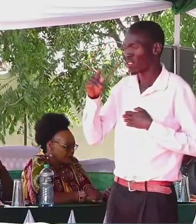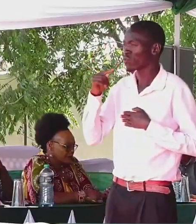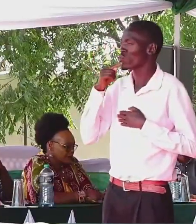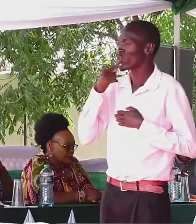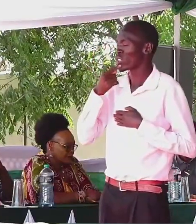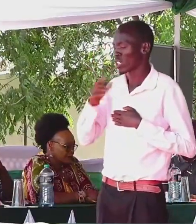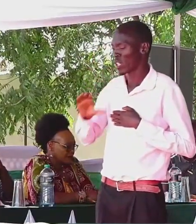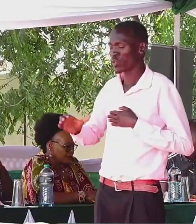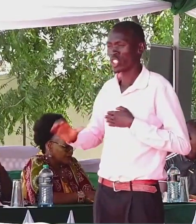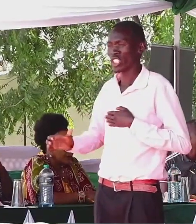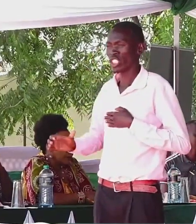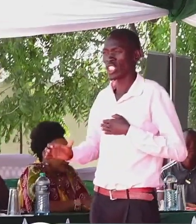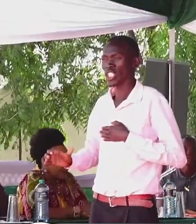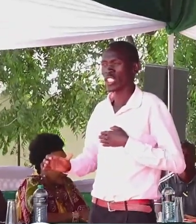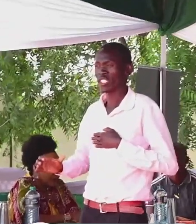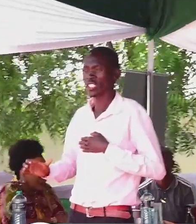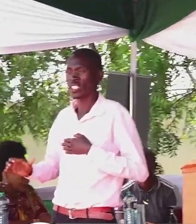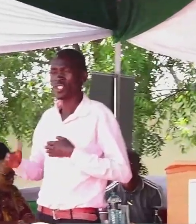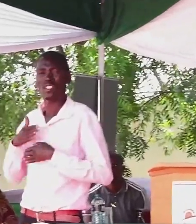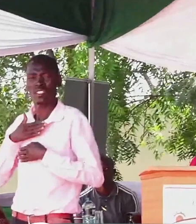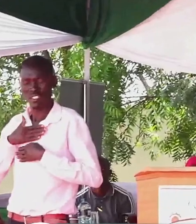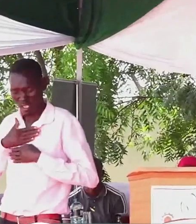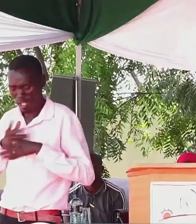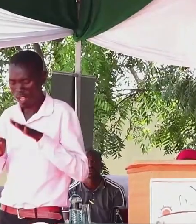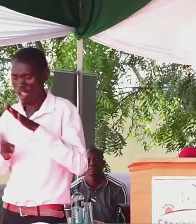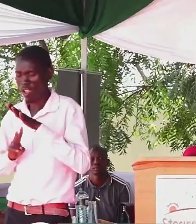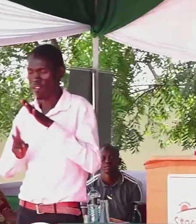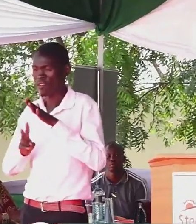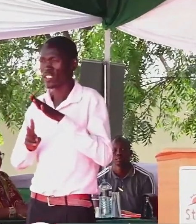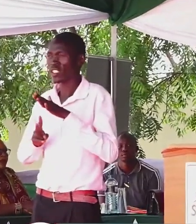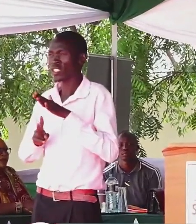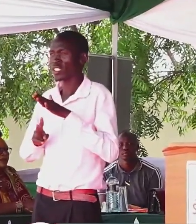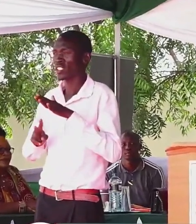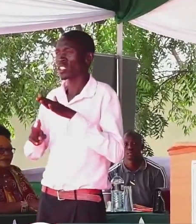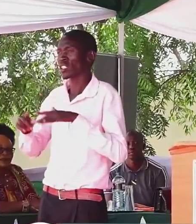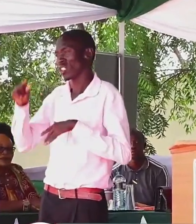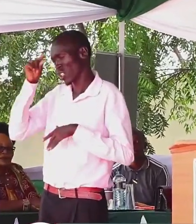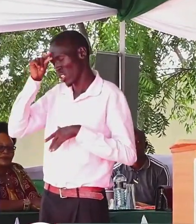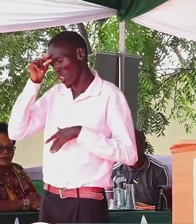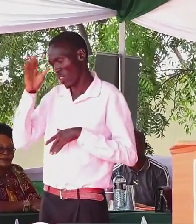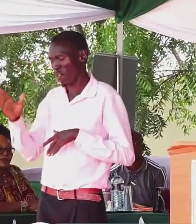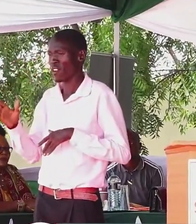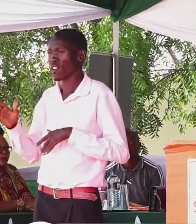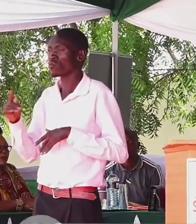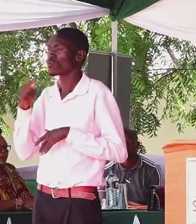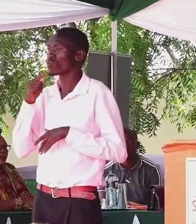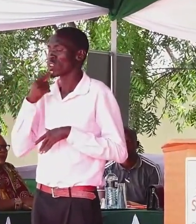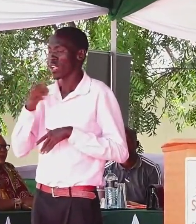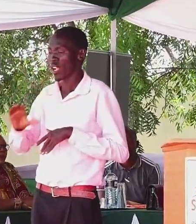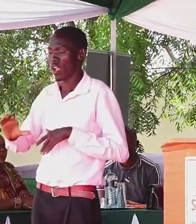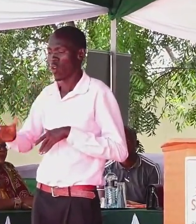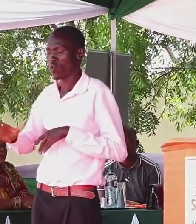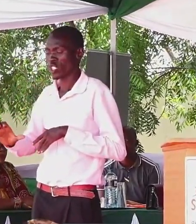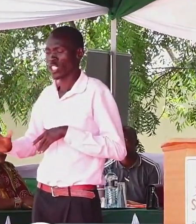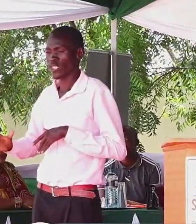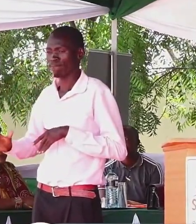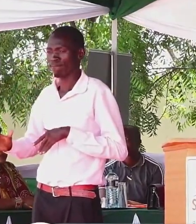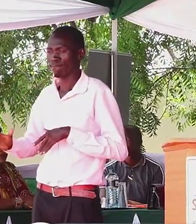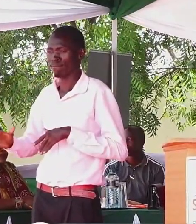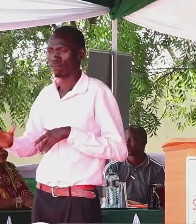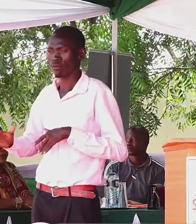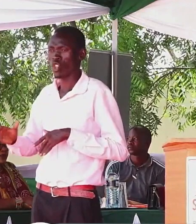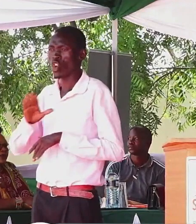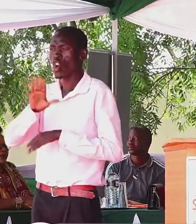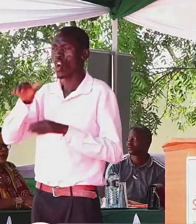Your Excellency, the Deputy Governor of Turkana County, High Excellencies,